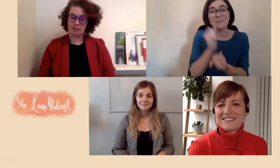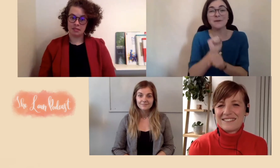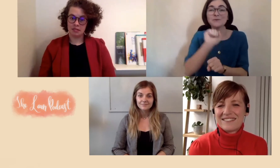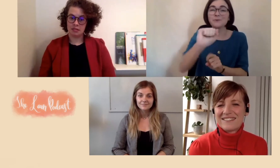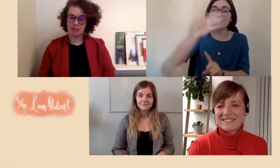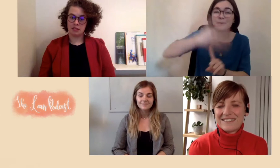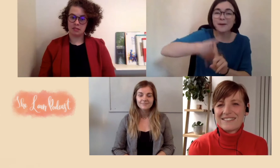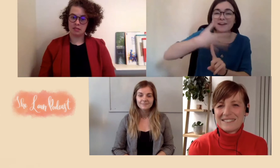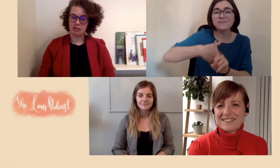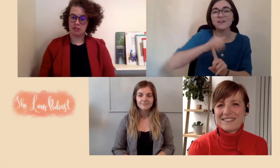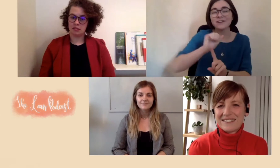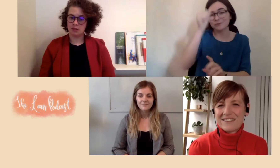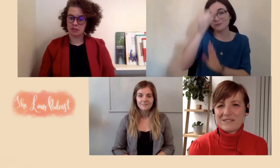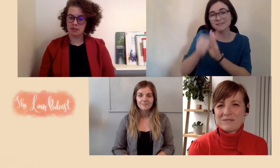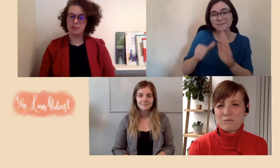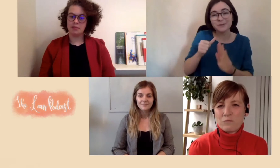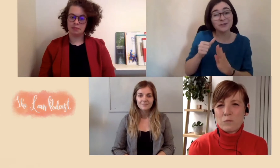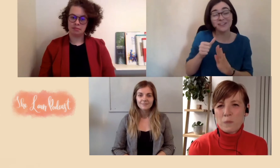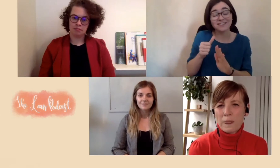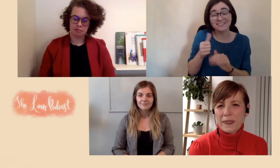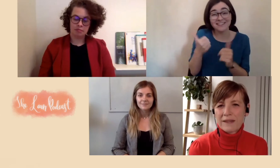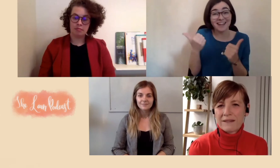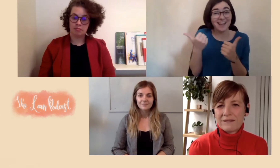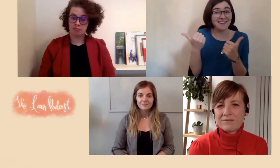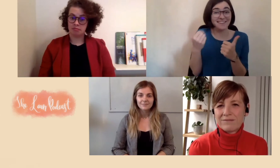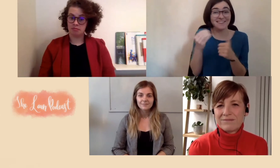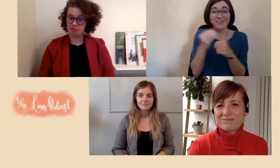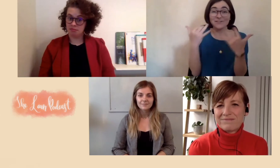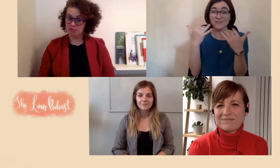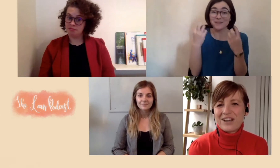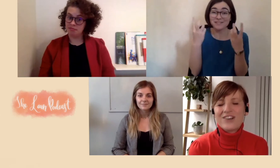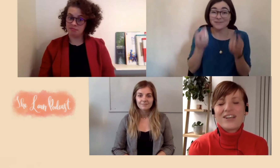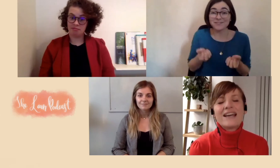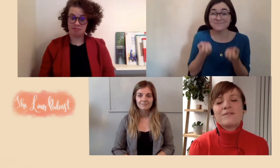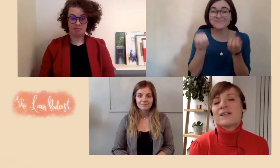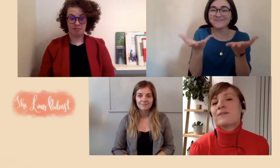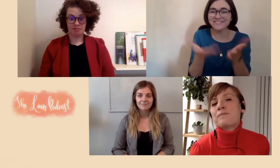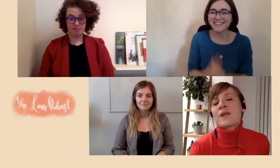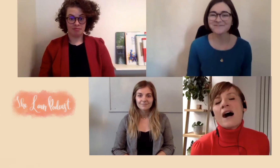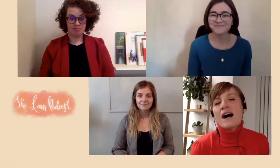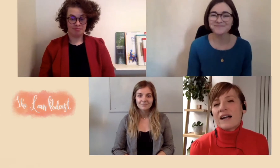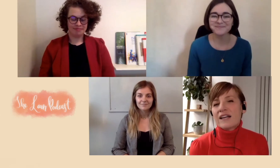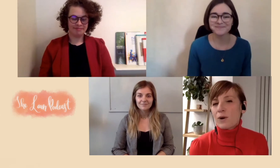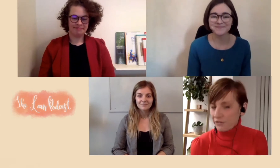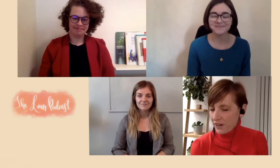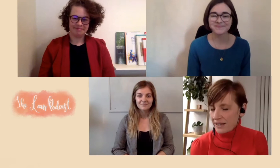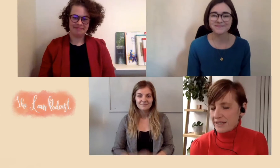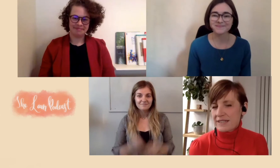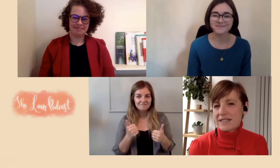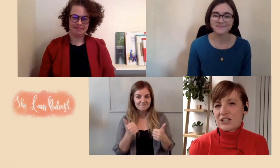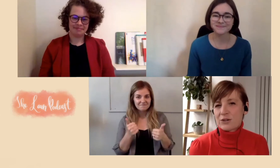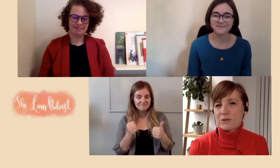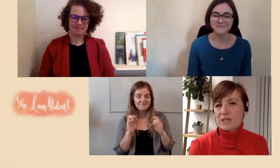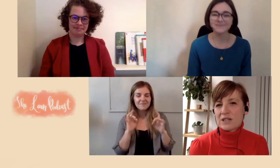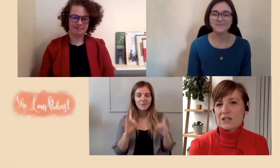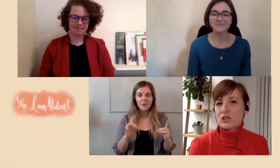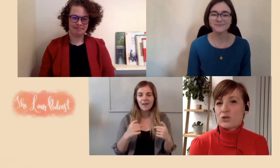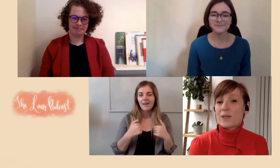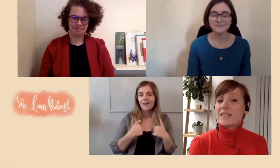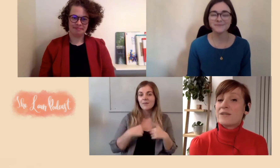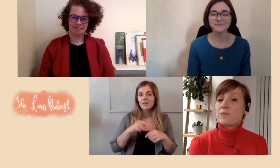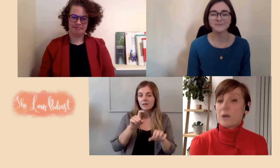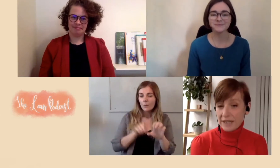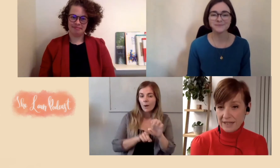bit of background about yourself, your experience, and anything else that you'd like to share? Okay, well,